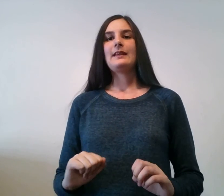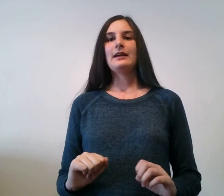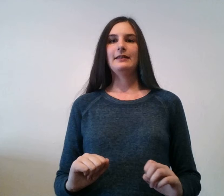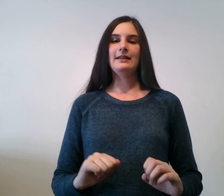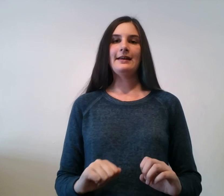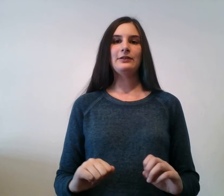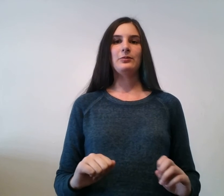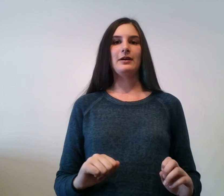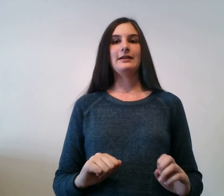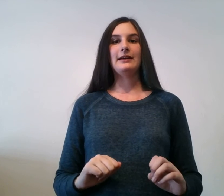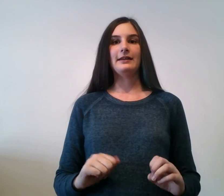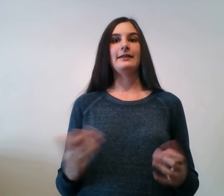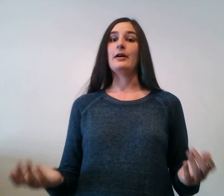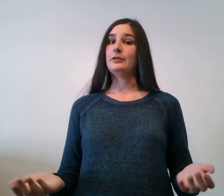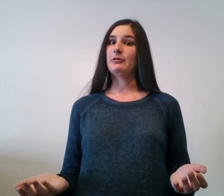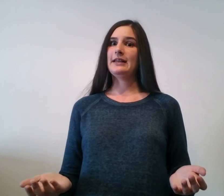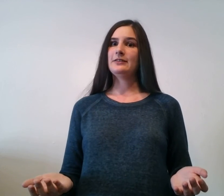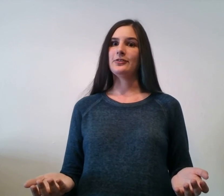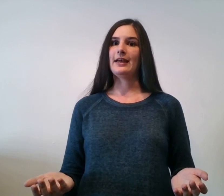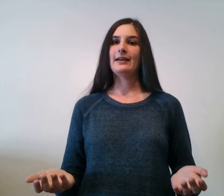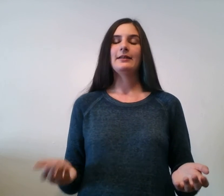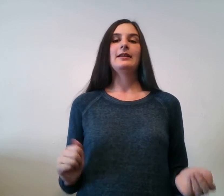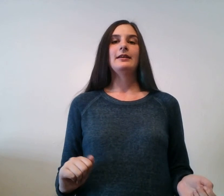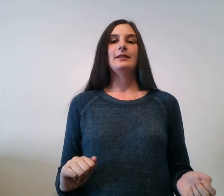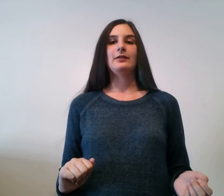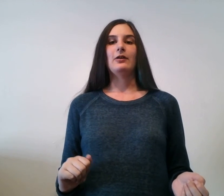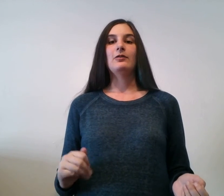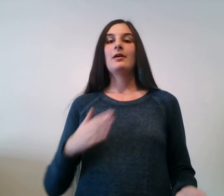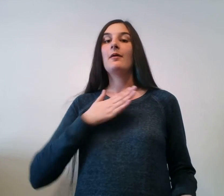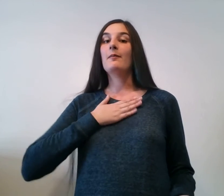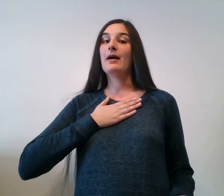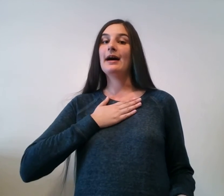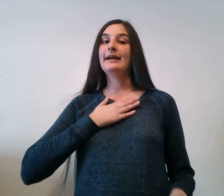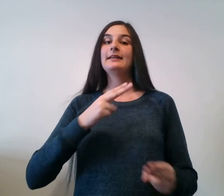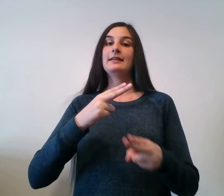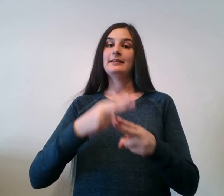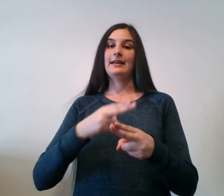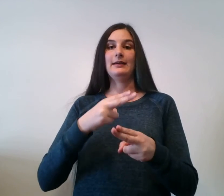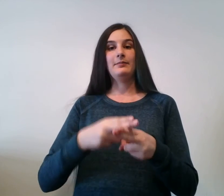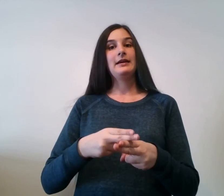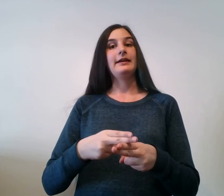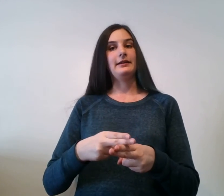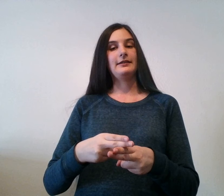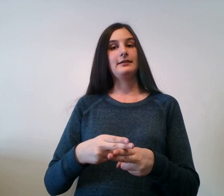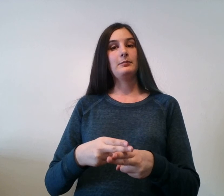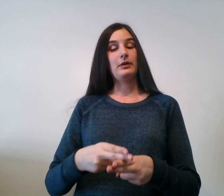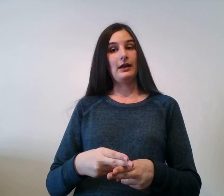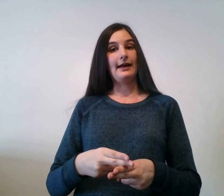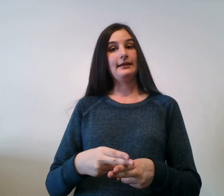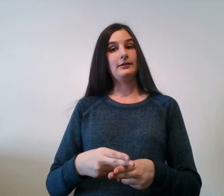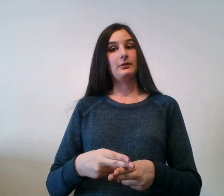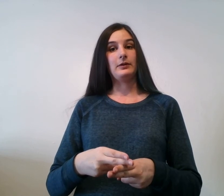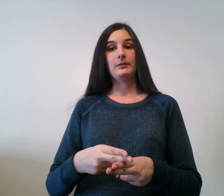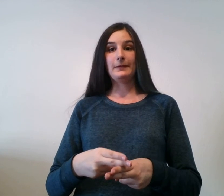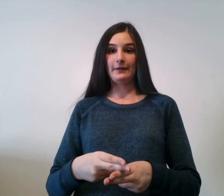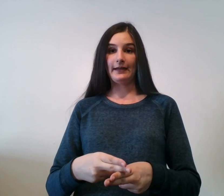The next one is how you would answer that. So, my name is implied, so we don't say